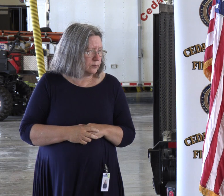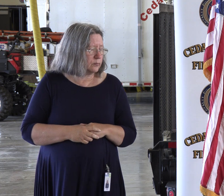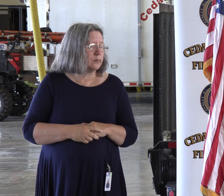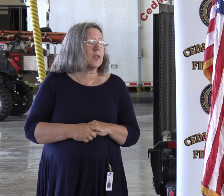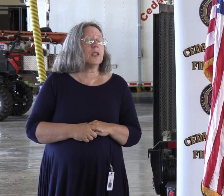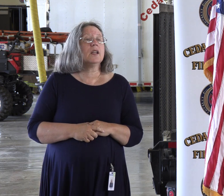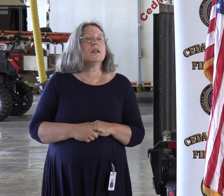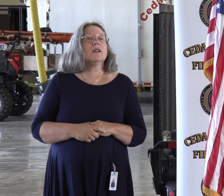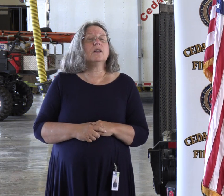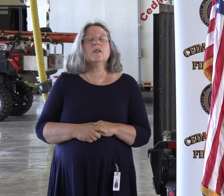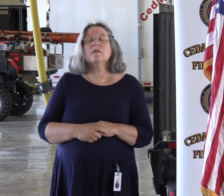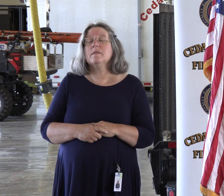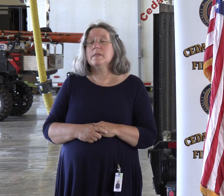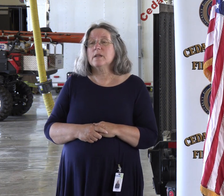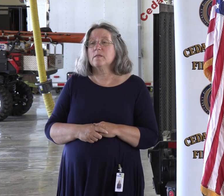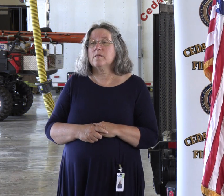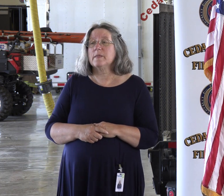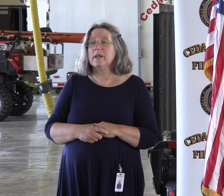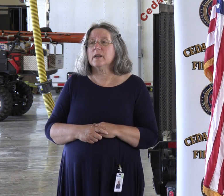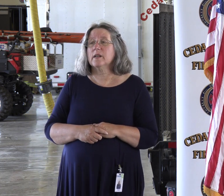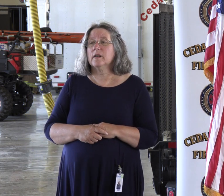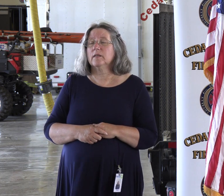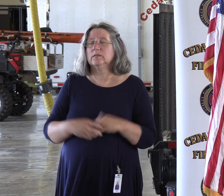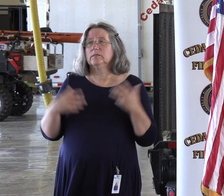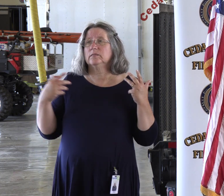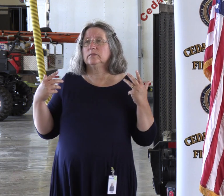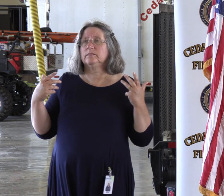will consist of? I'm not necessarily.